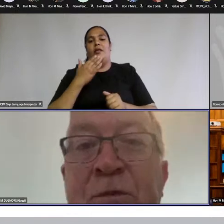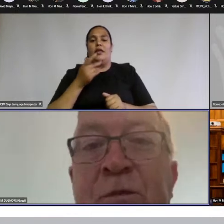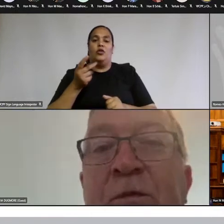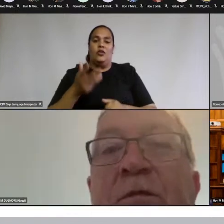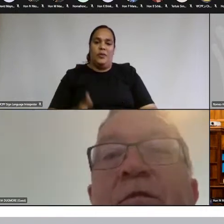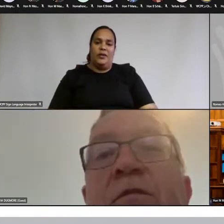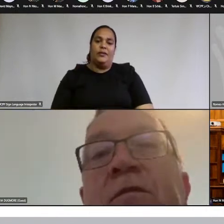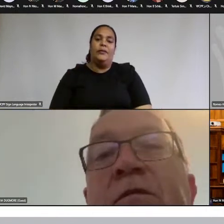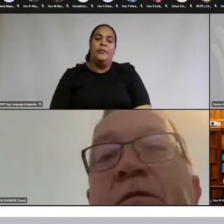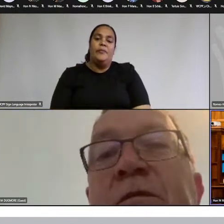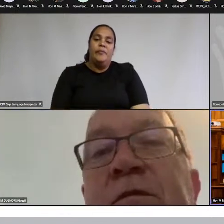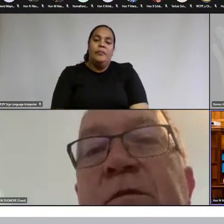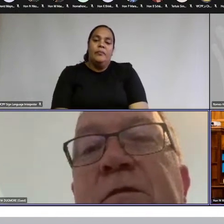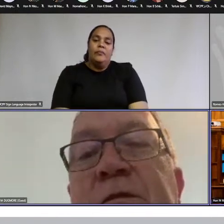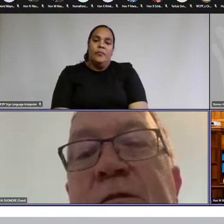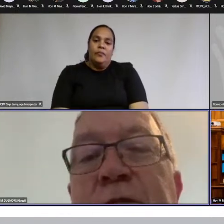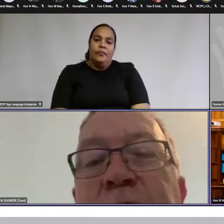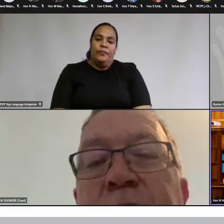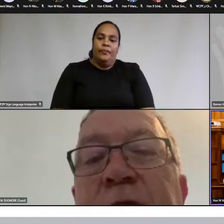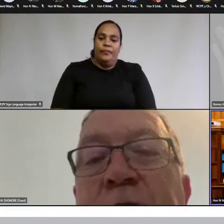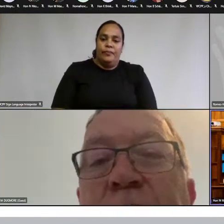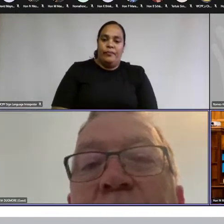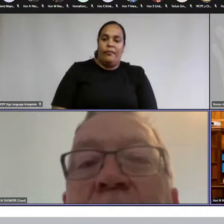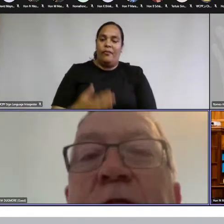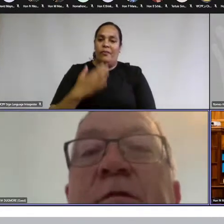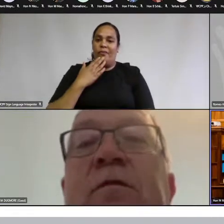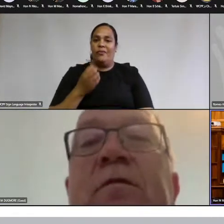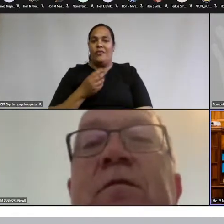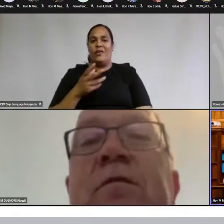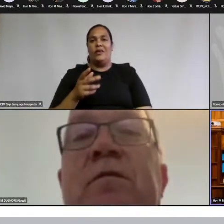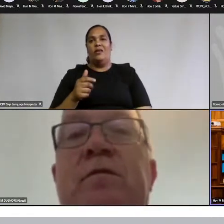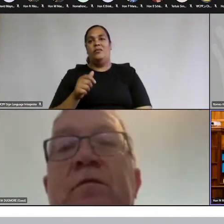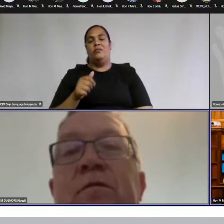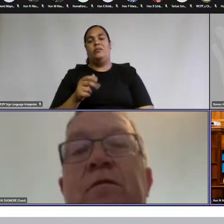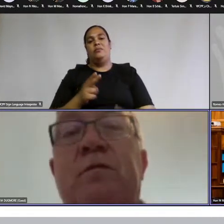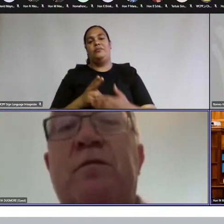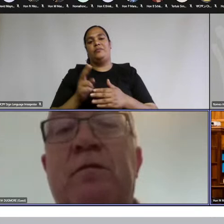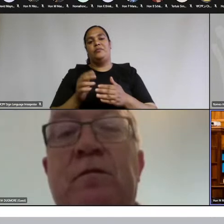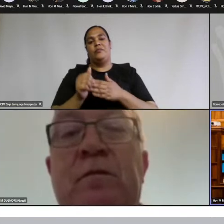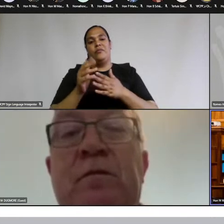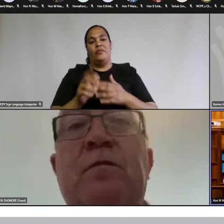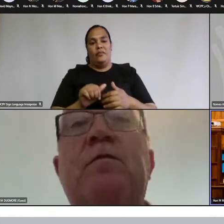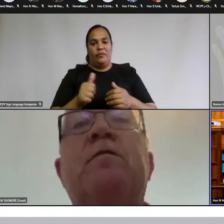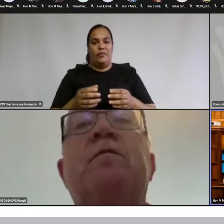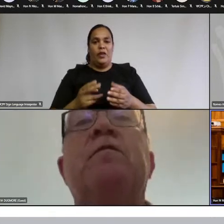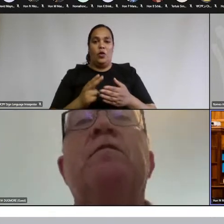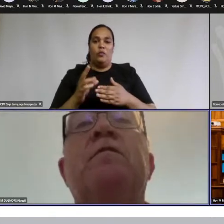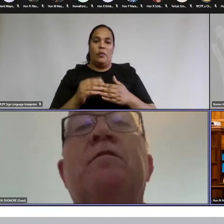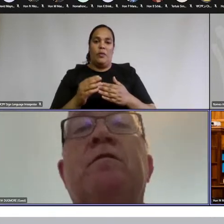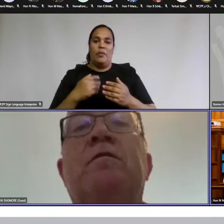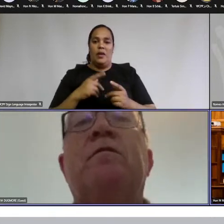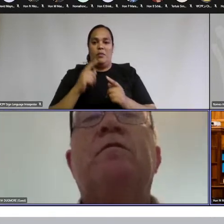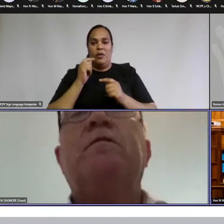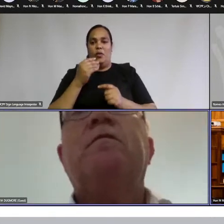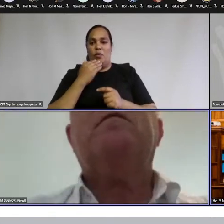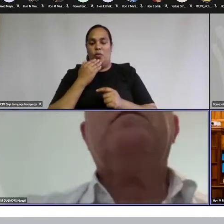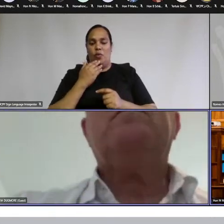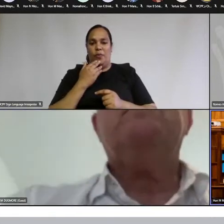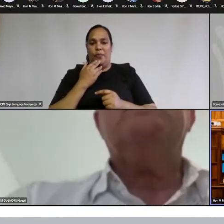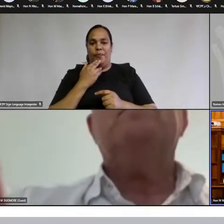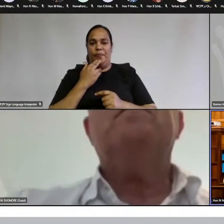Speaker. Thank you, the Honourable Leader of the Opposition. Honourable members, I now recognize